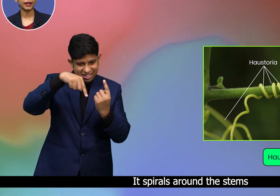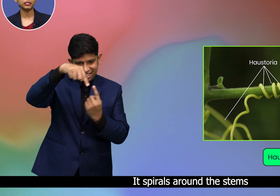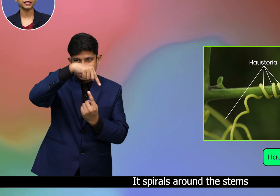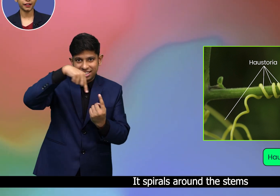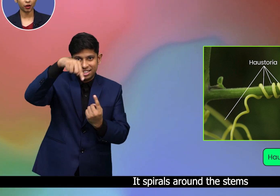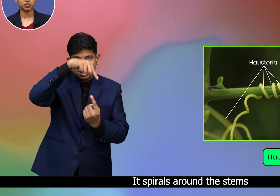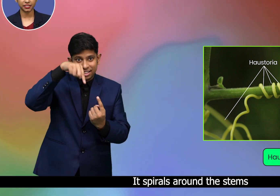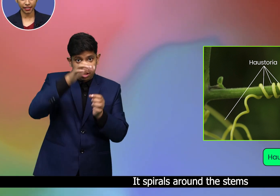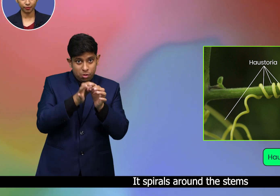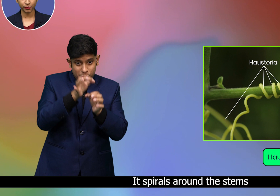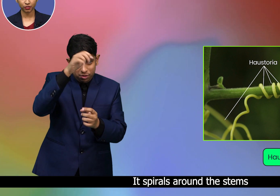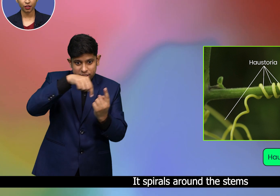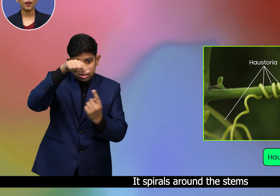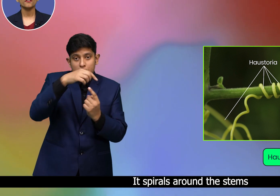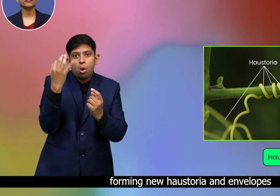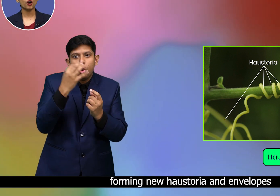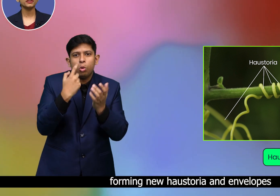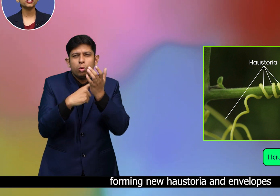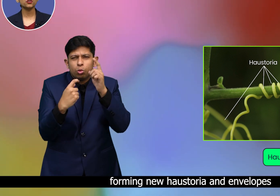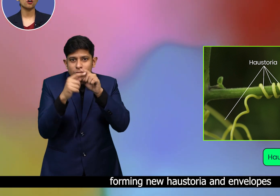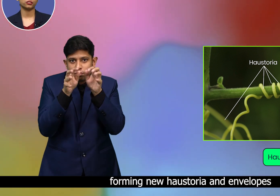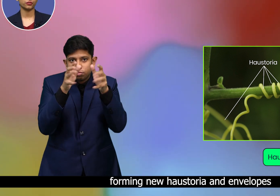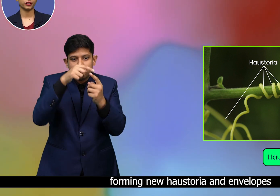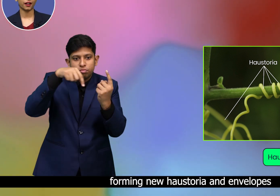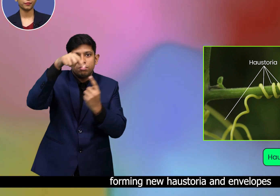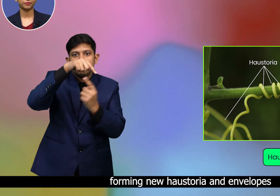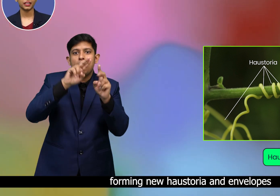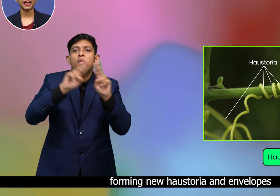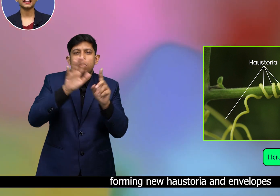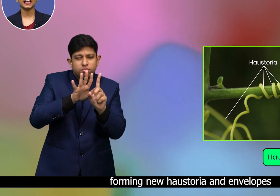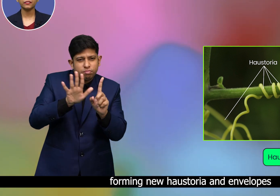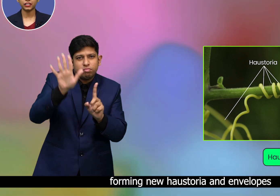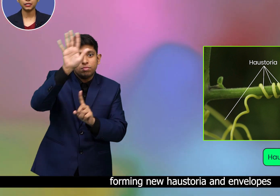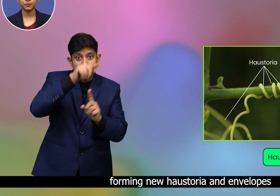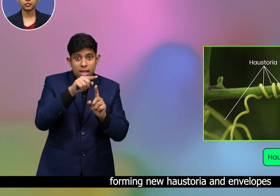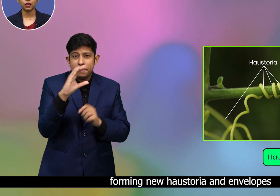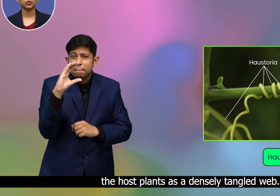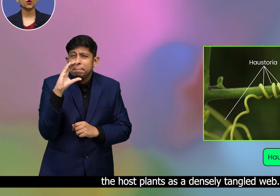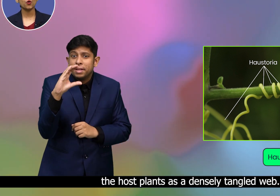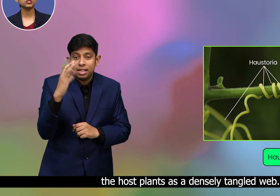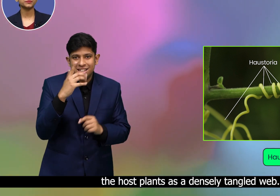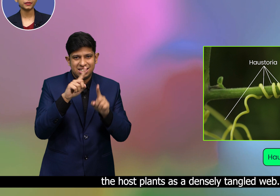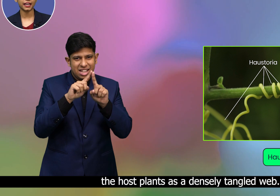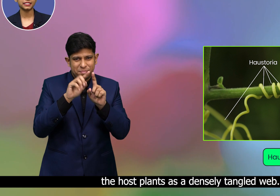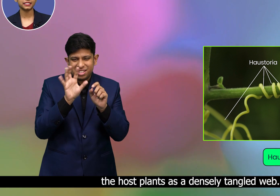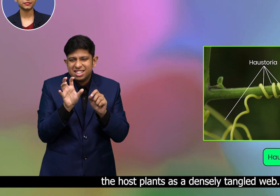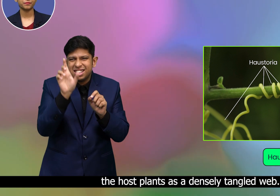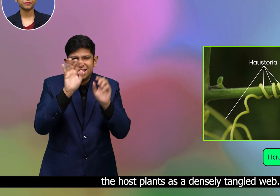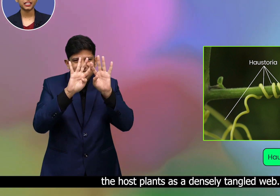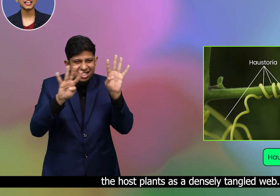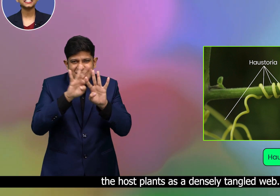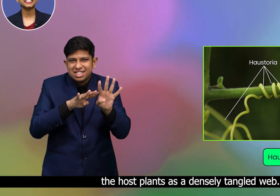It spirals around the stems, forming new haustoria, and envelops the host